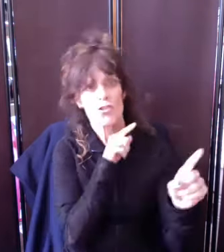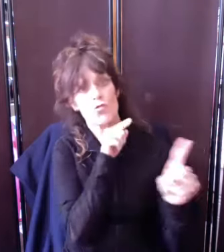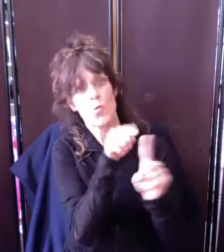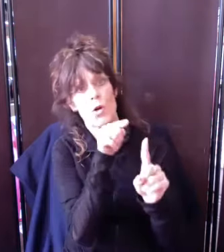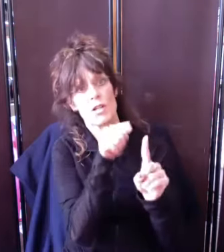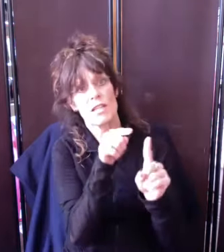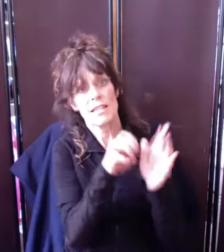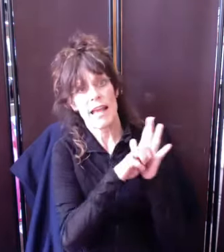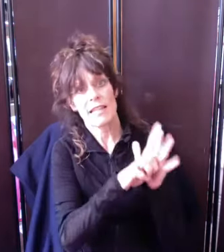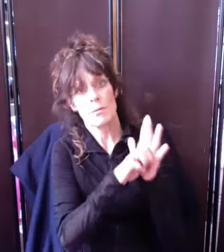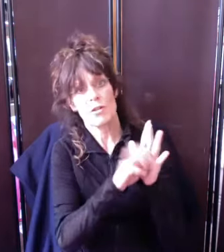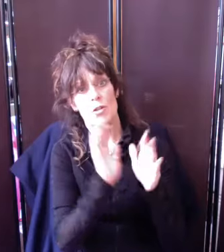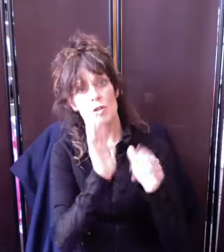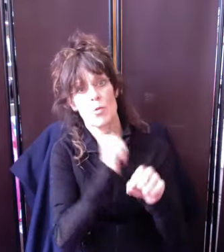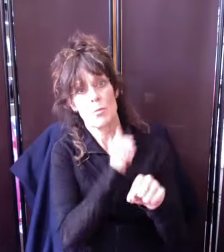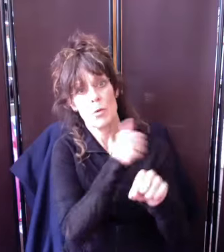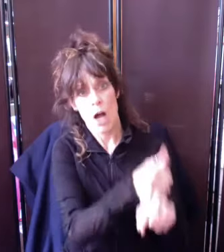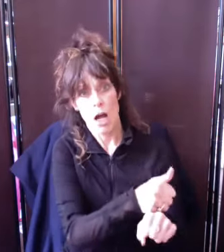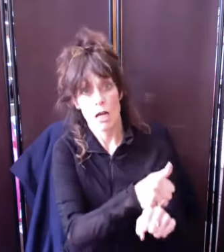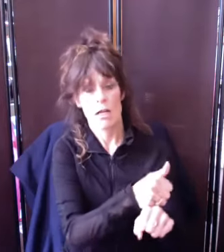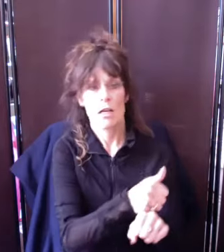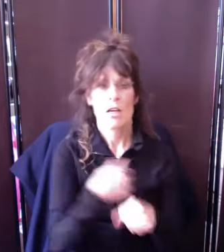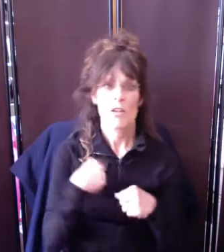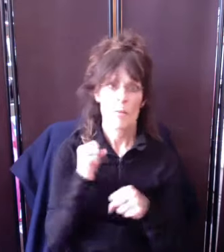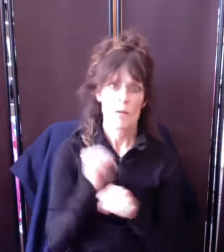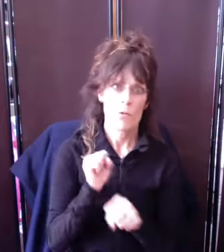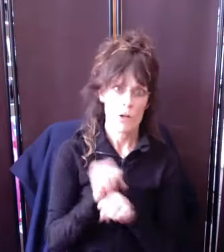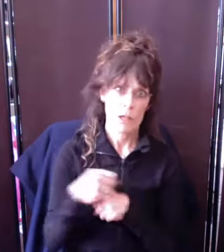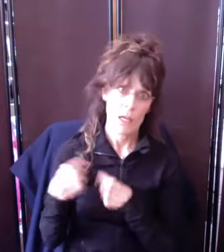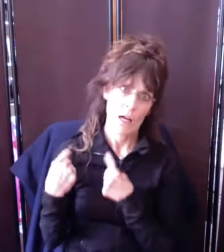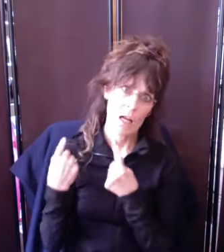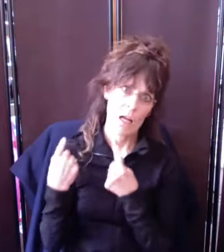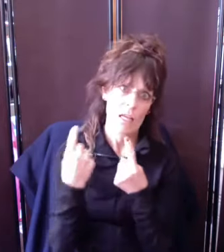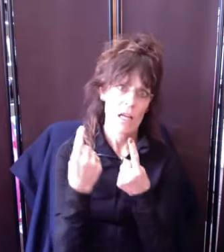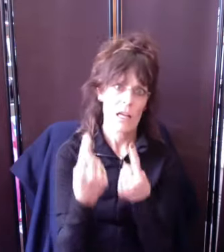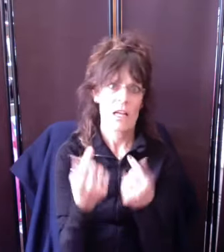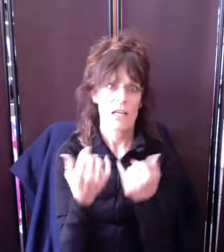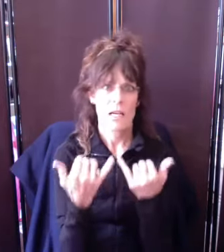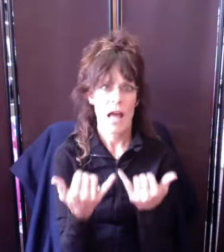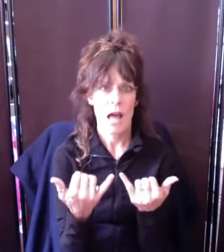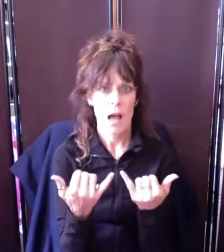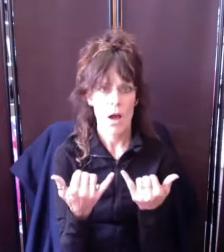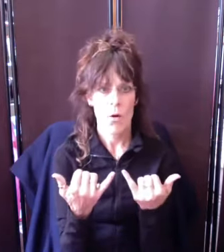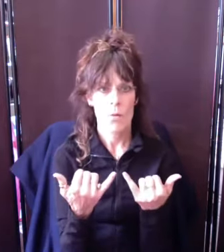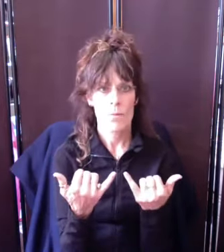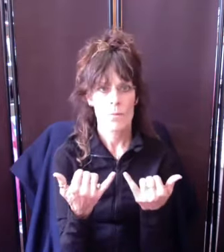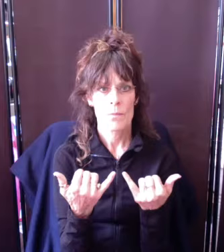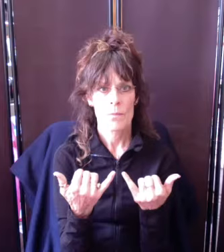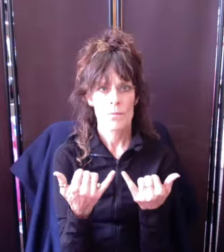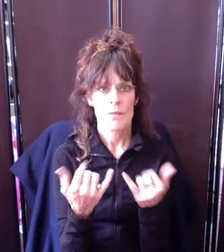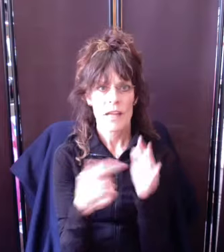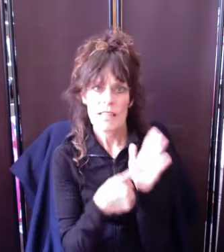to be putting on. So I have been working on it, and I am now, the exhibition's supposed to be in